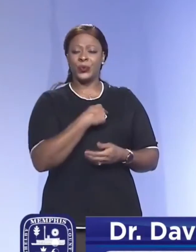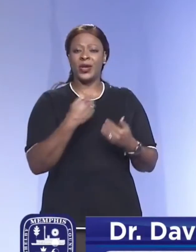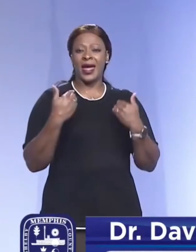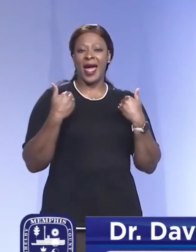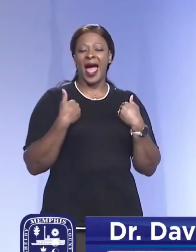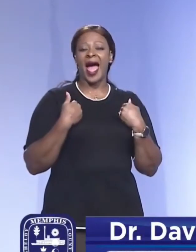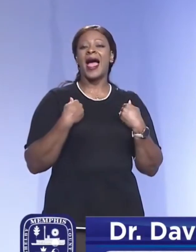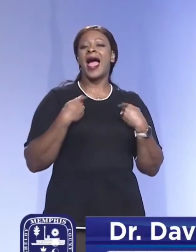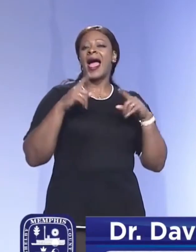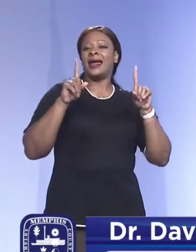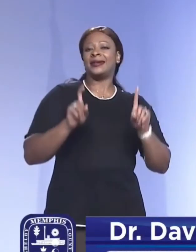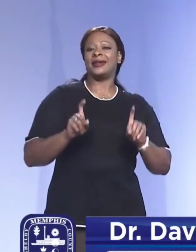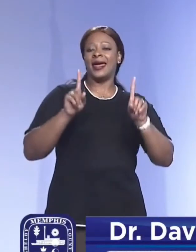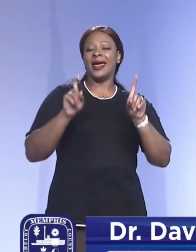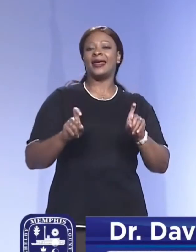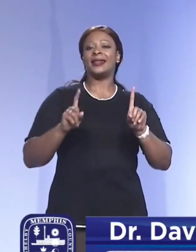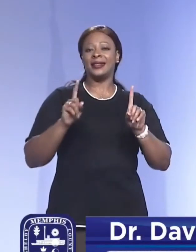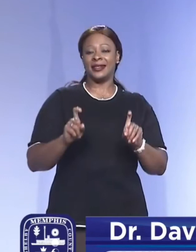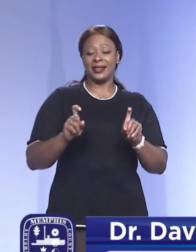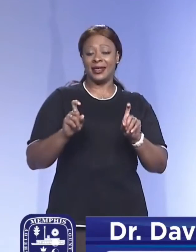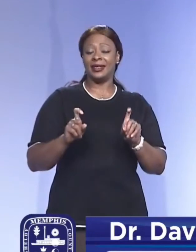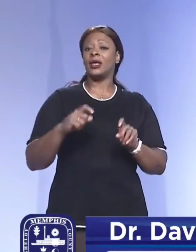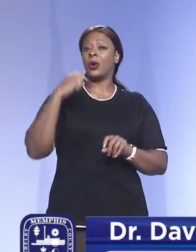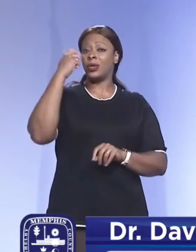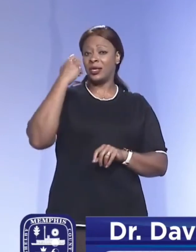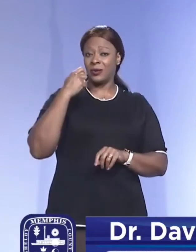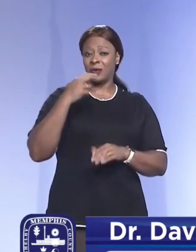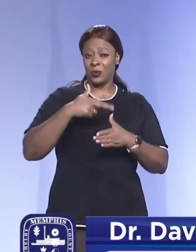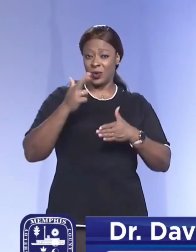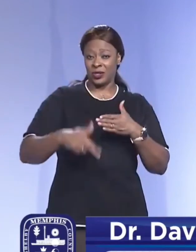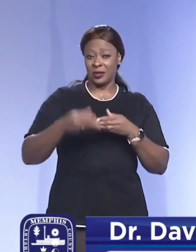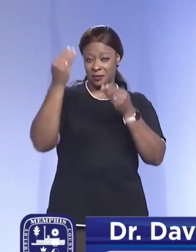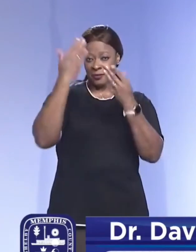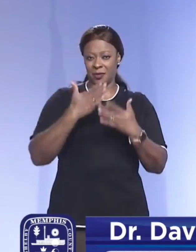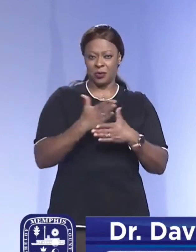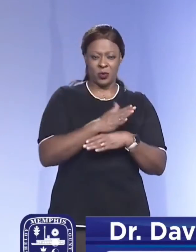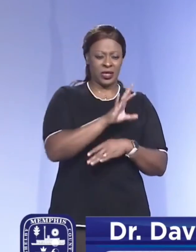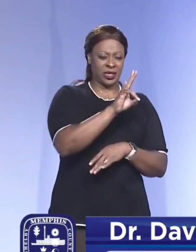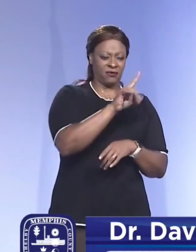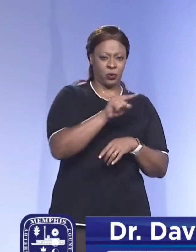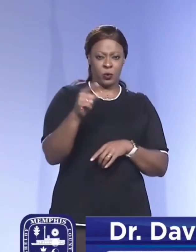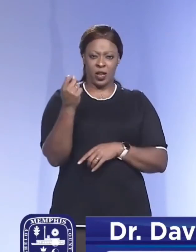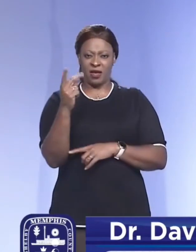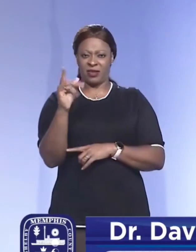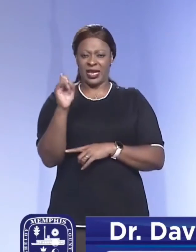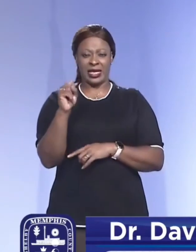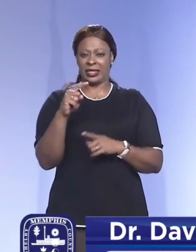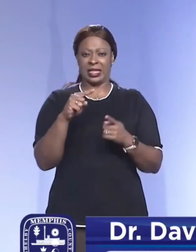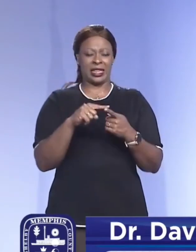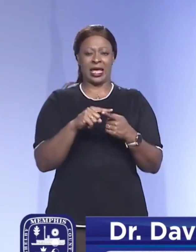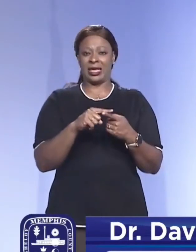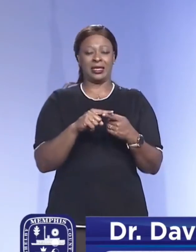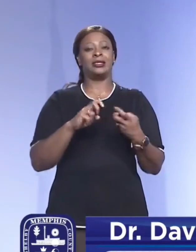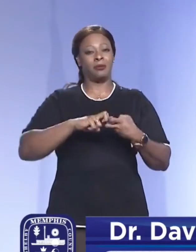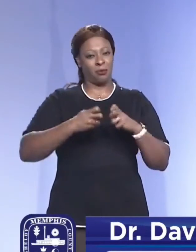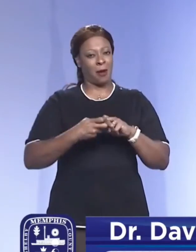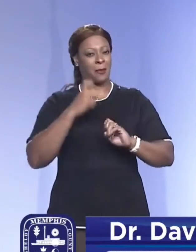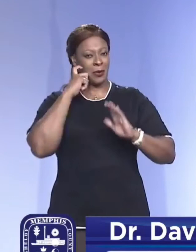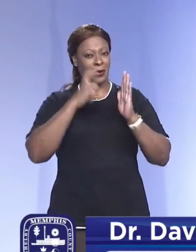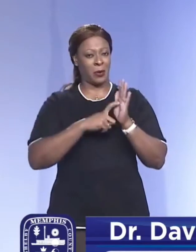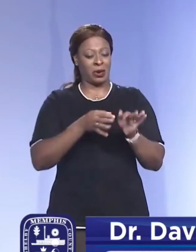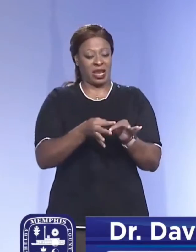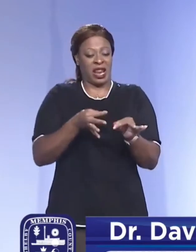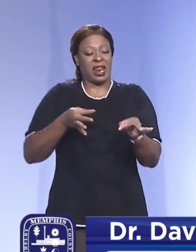test turnaround delay between 7 and 11 days, which was problematic for us.